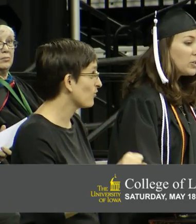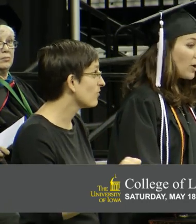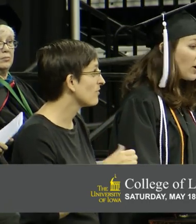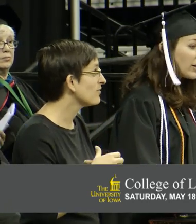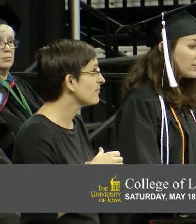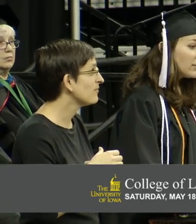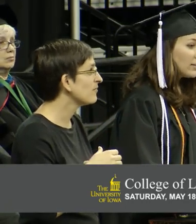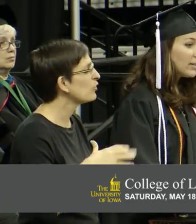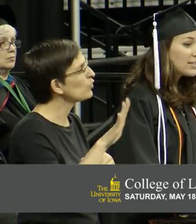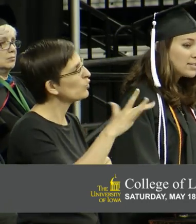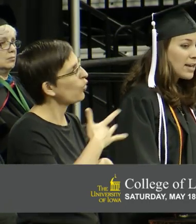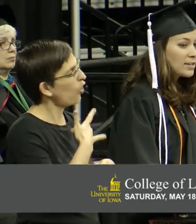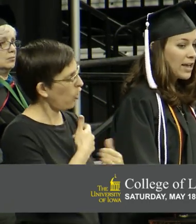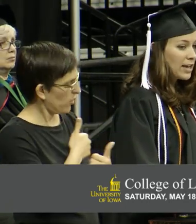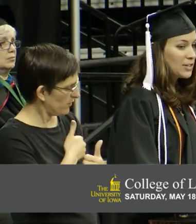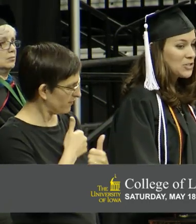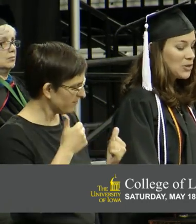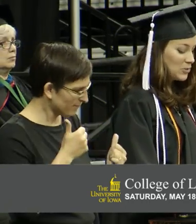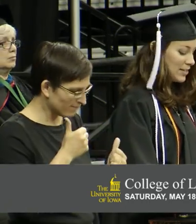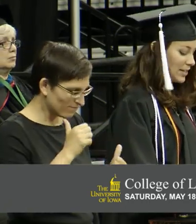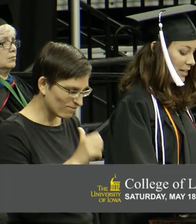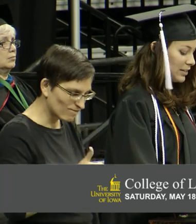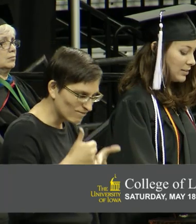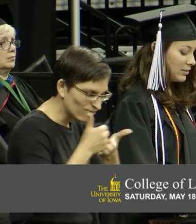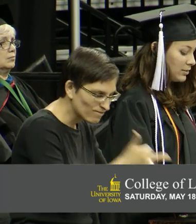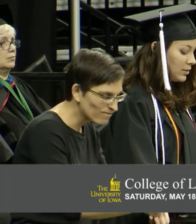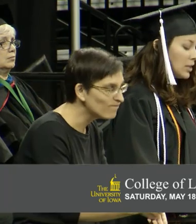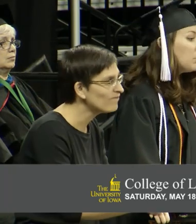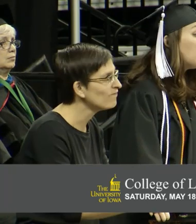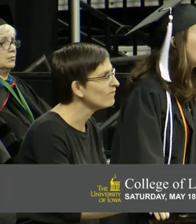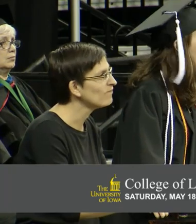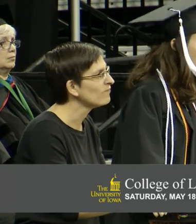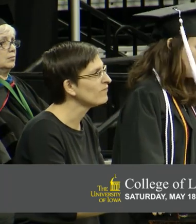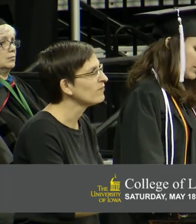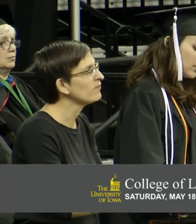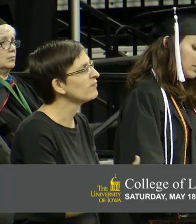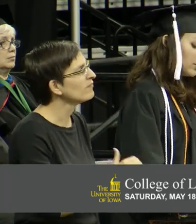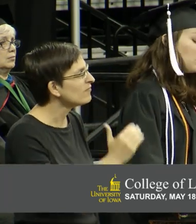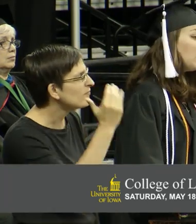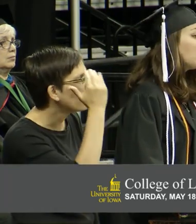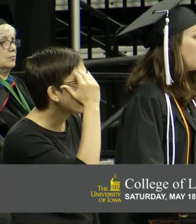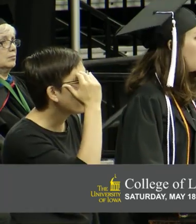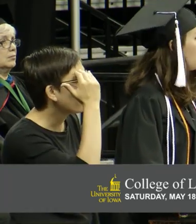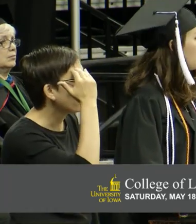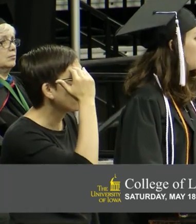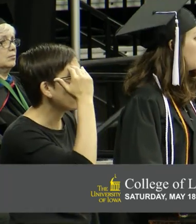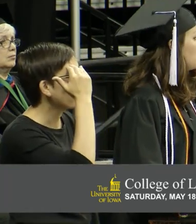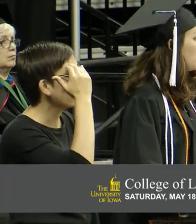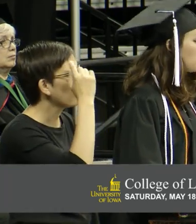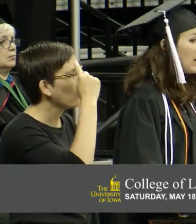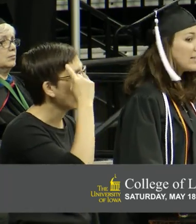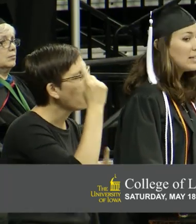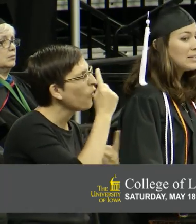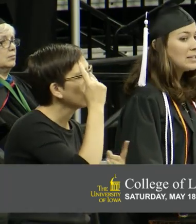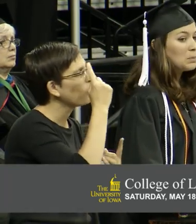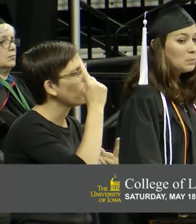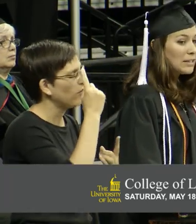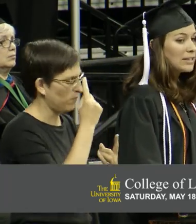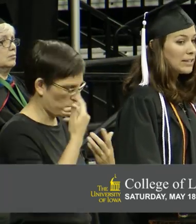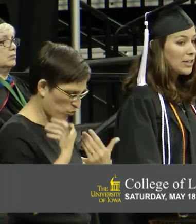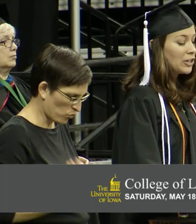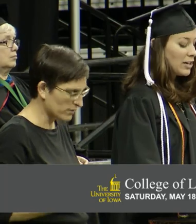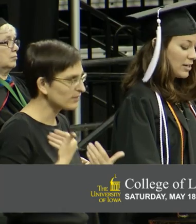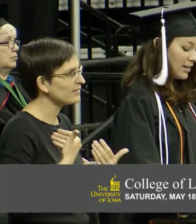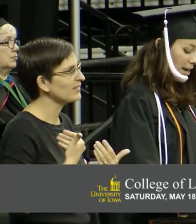Open your heart and extend a hand to those in need. Be mindful, be thoughtful, be present,